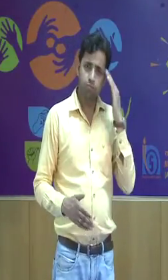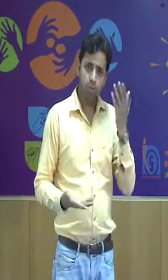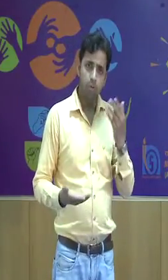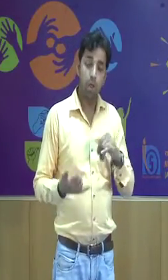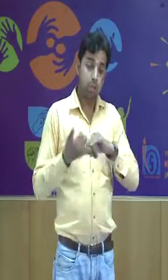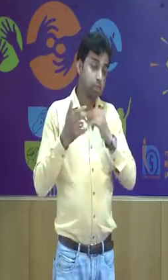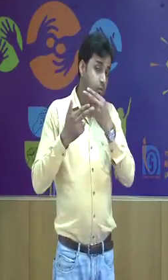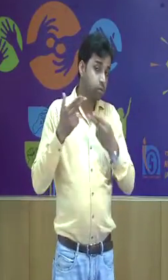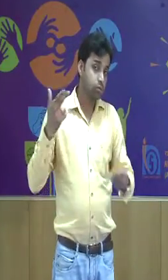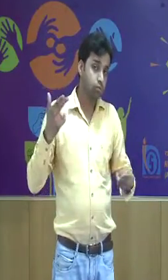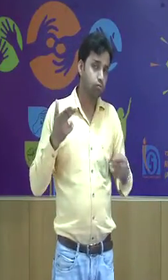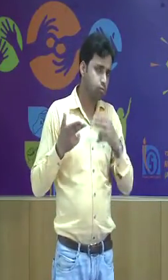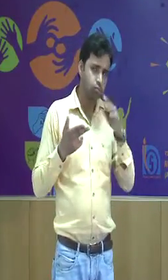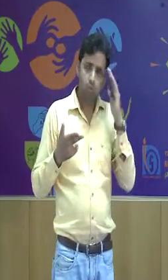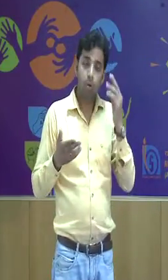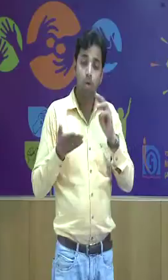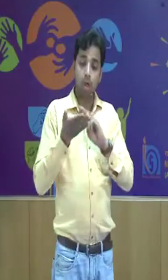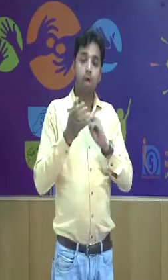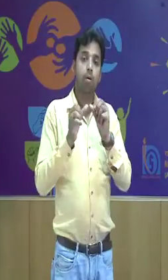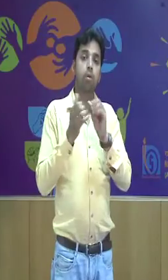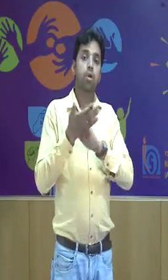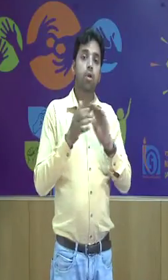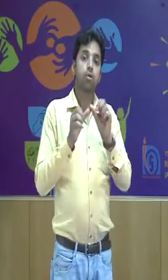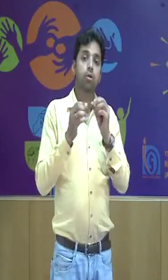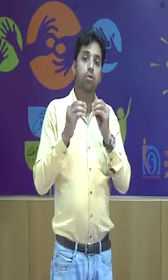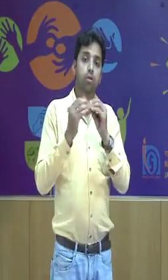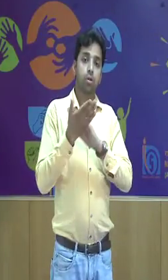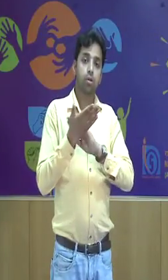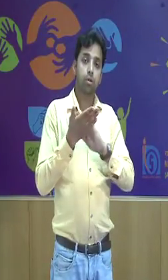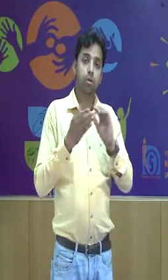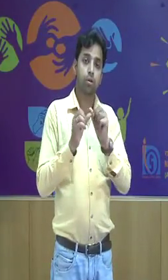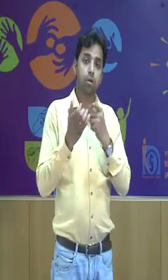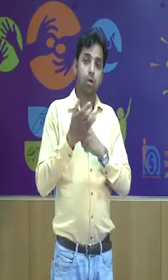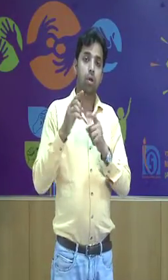story of Mahabharata.